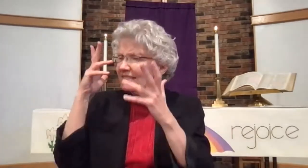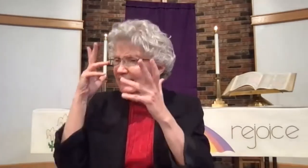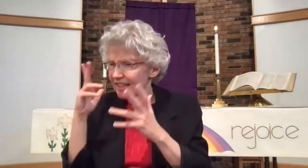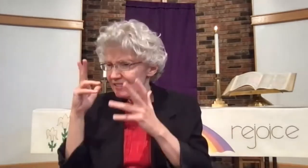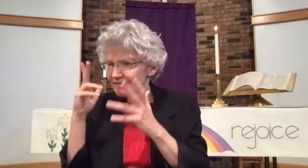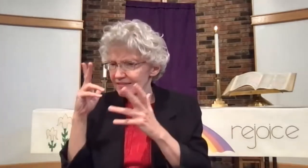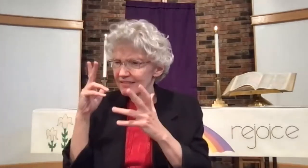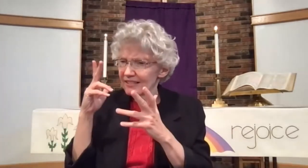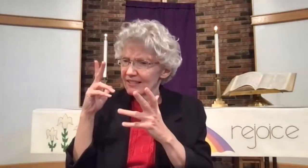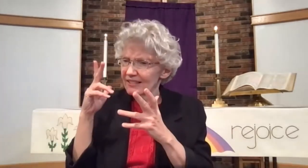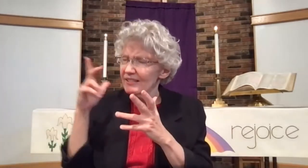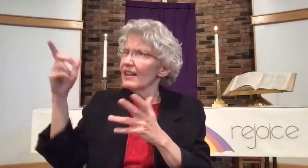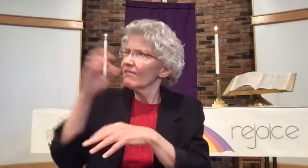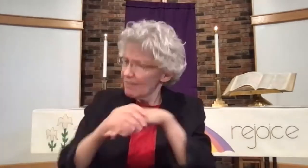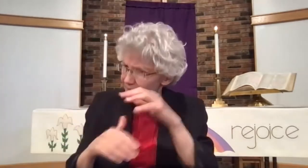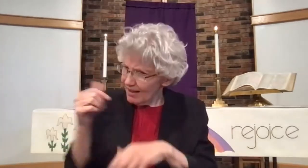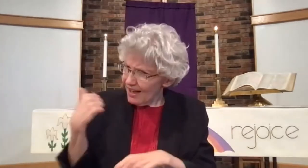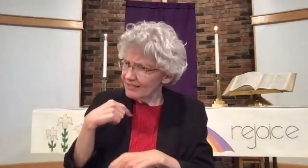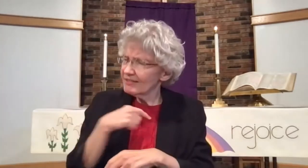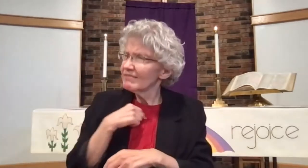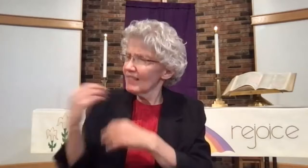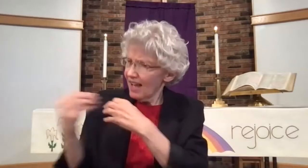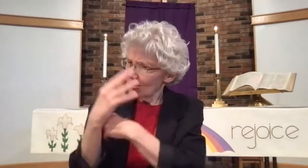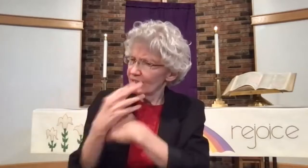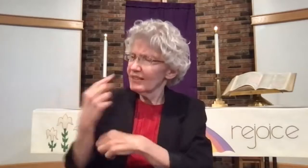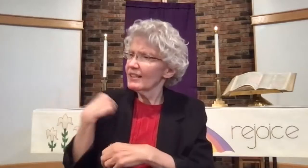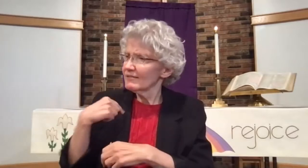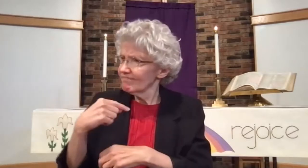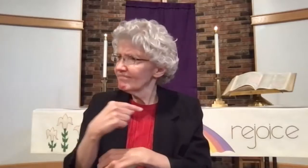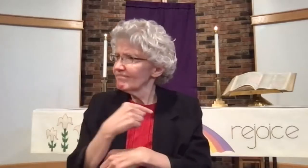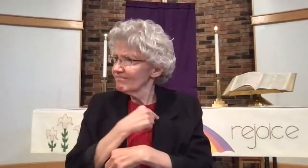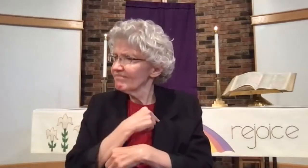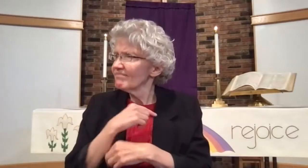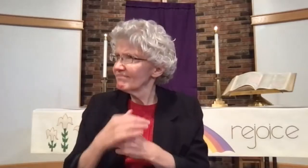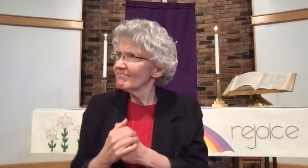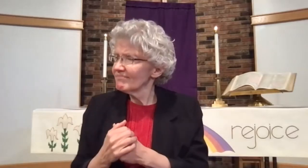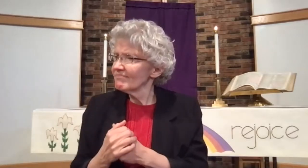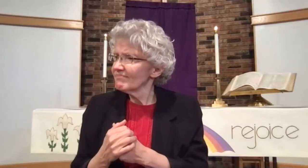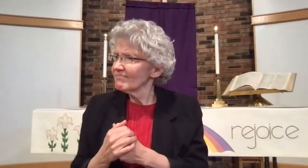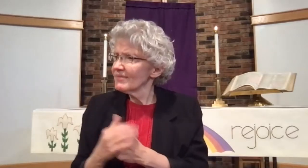Whenever we feel sorrow, you are here to comfort and counsel us.